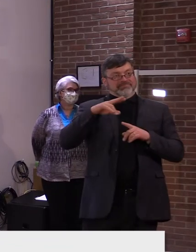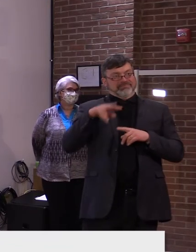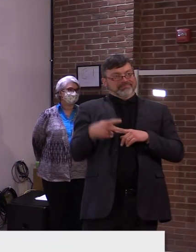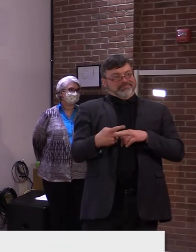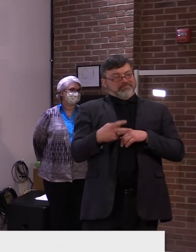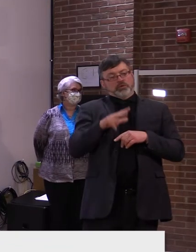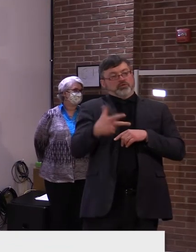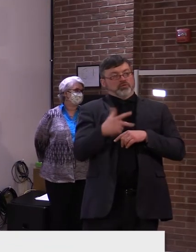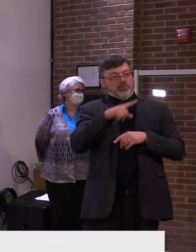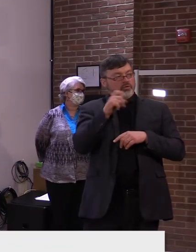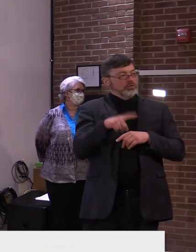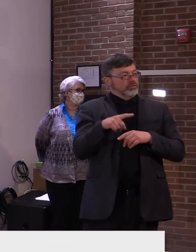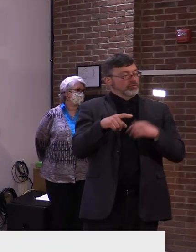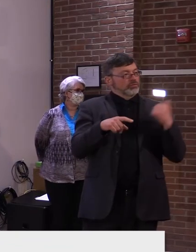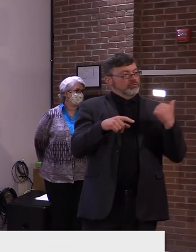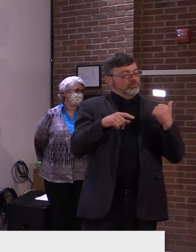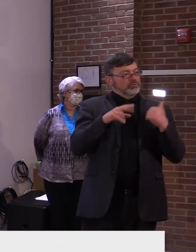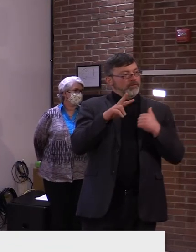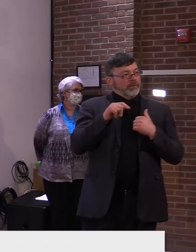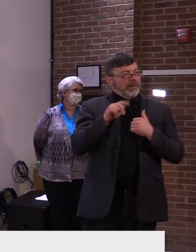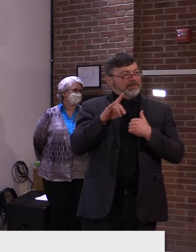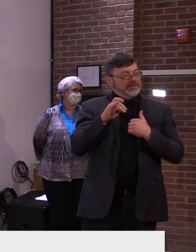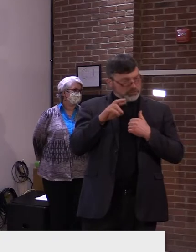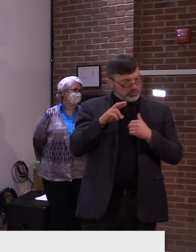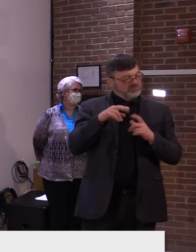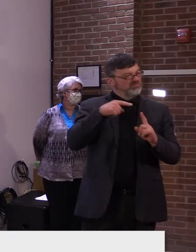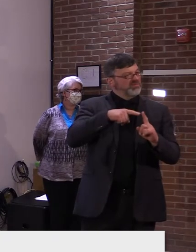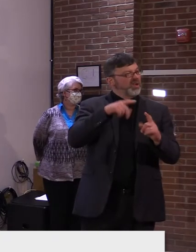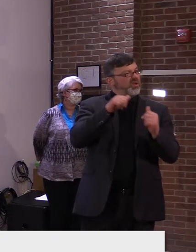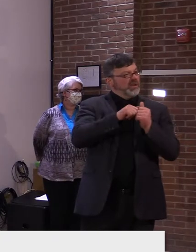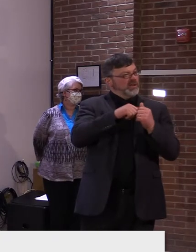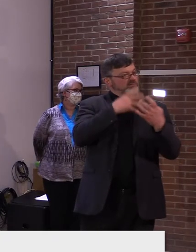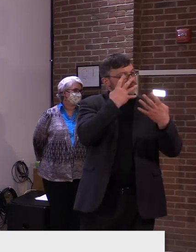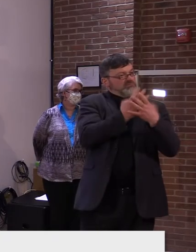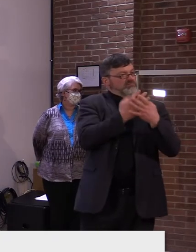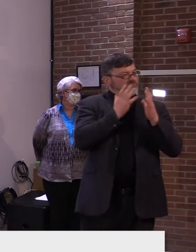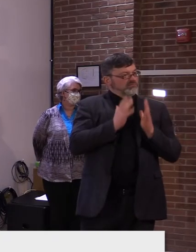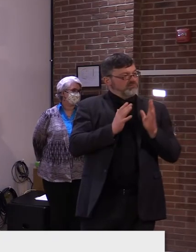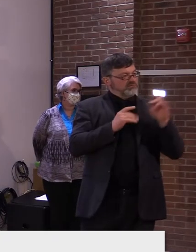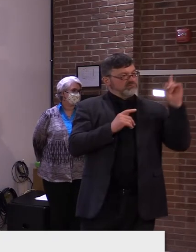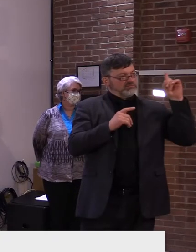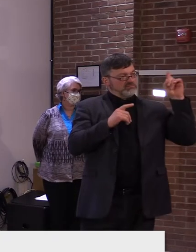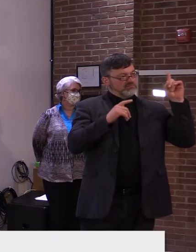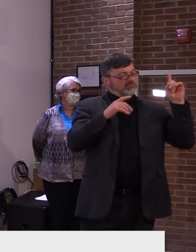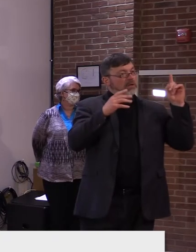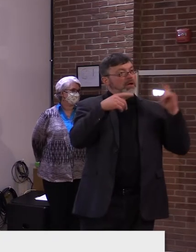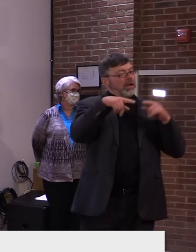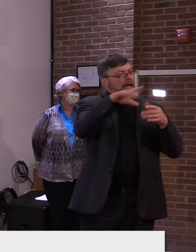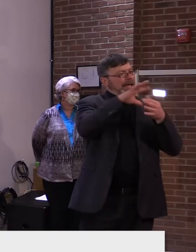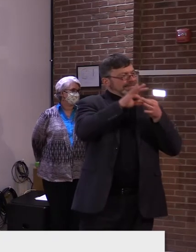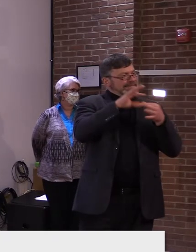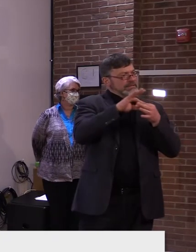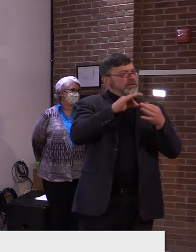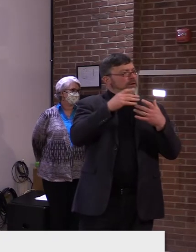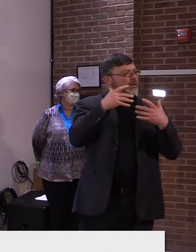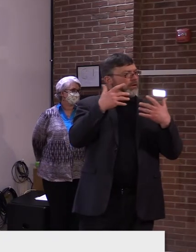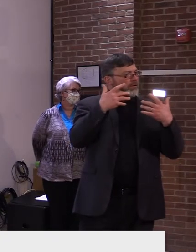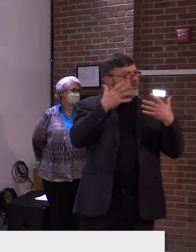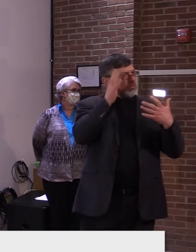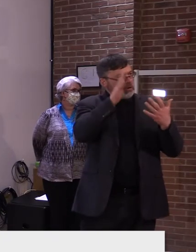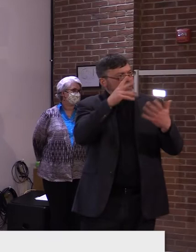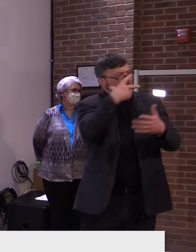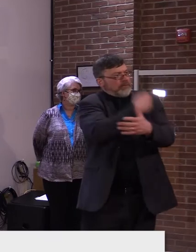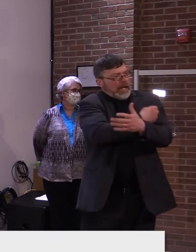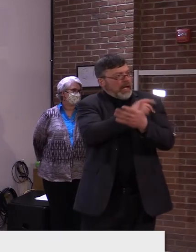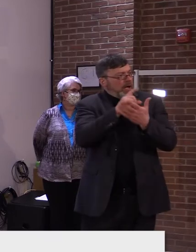inmates that have gotten vaccines so far, there hasn't been a change to the eligibility rules for